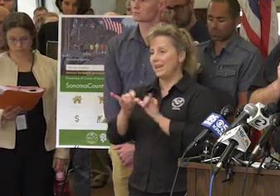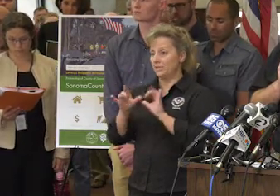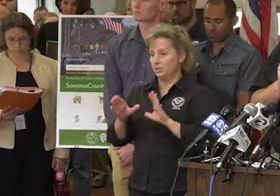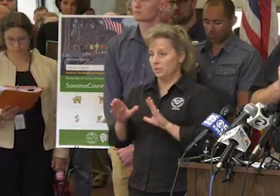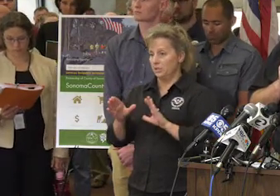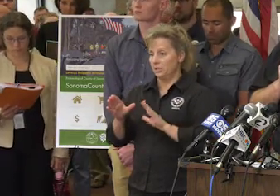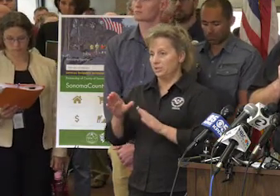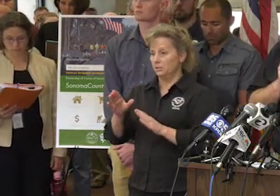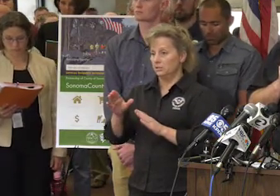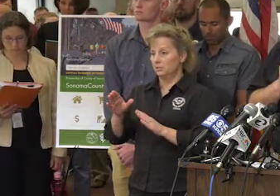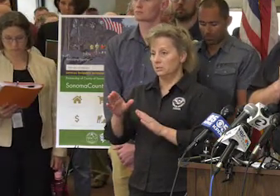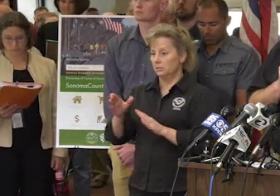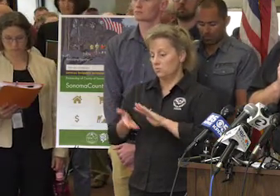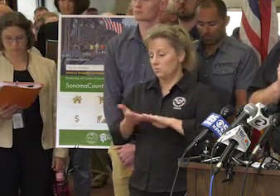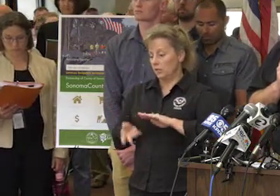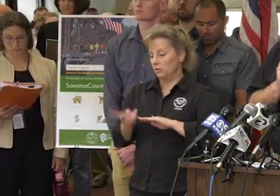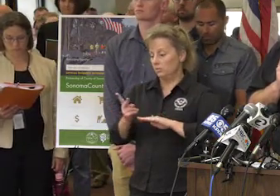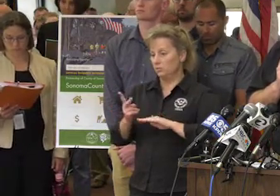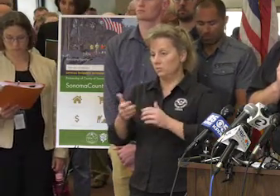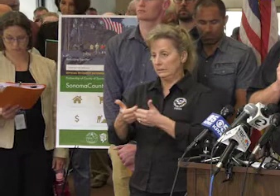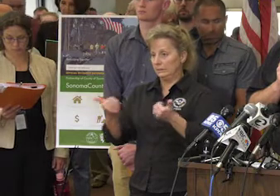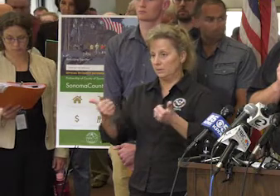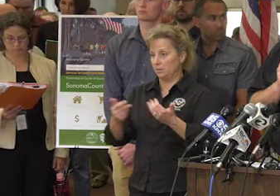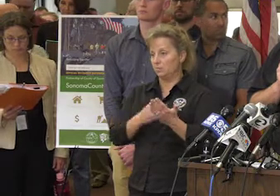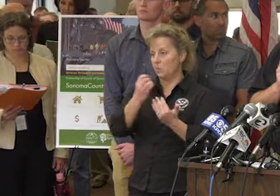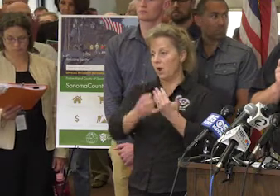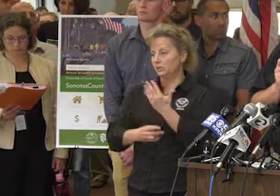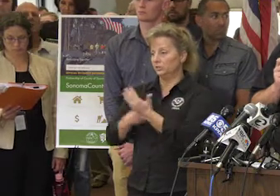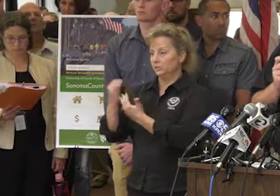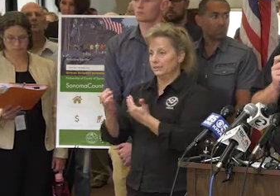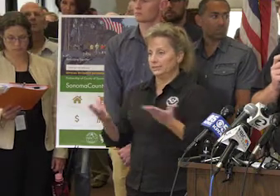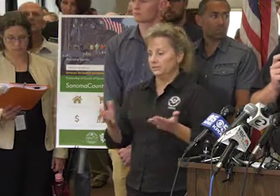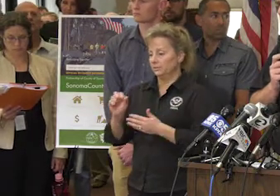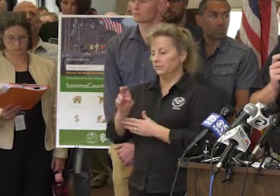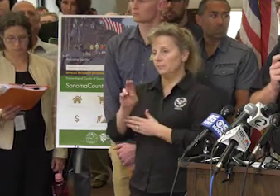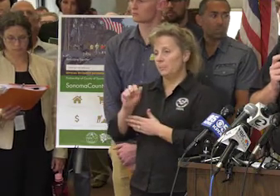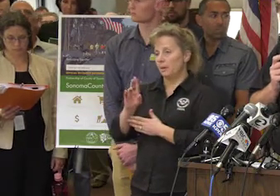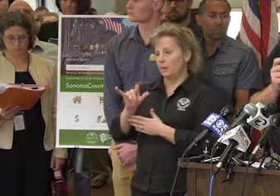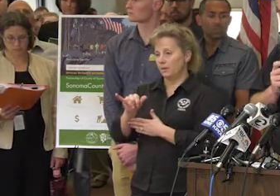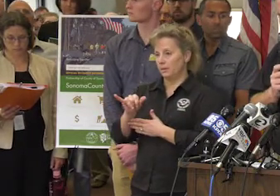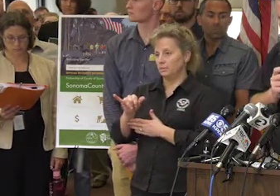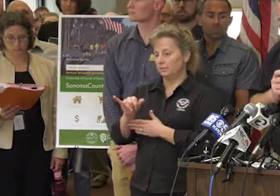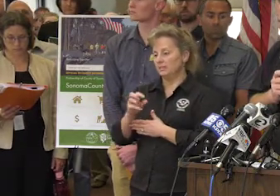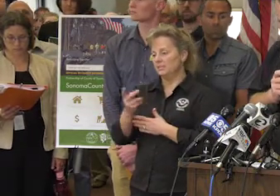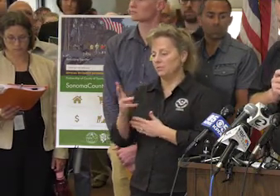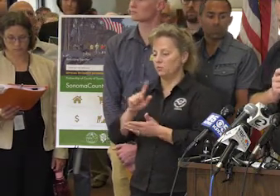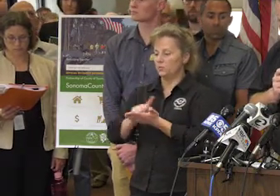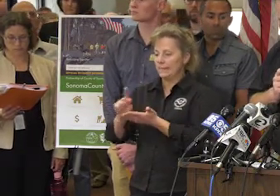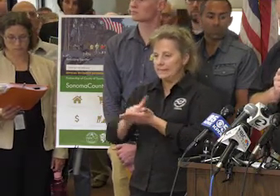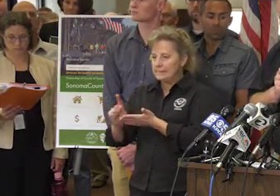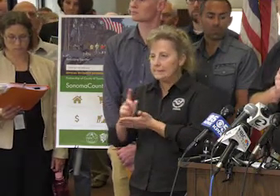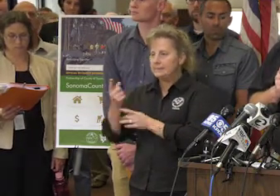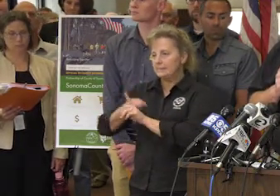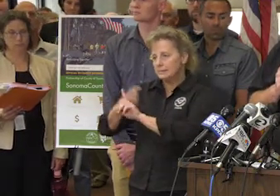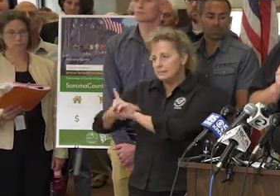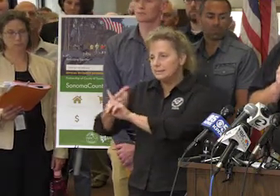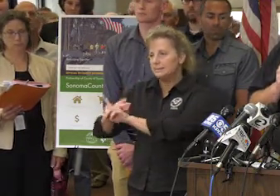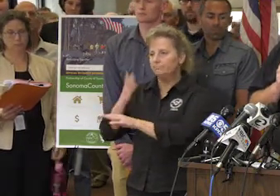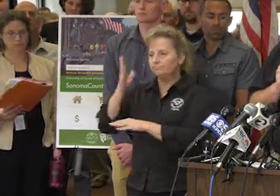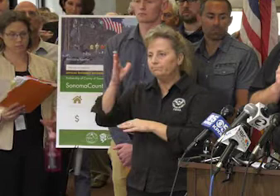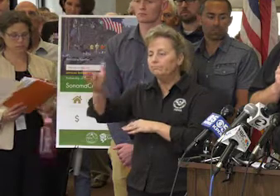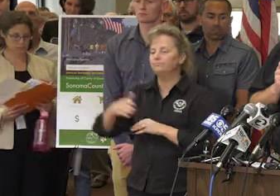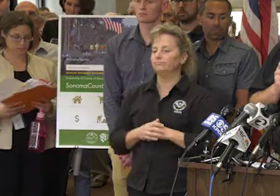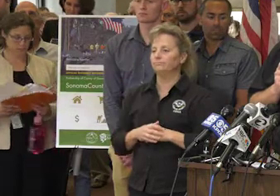to be running two different projects here in Sonoma County over the next several weeks and months. You know, our job has been